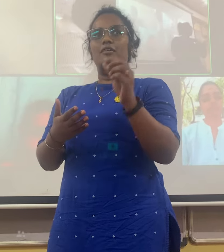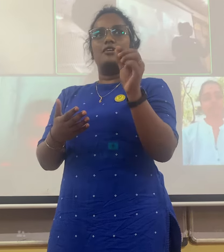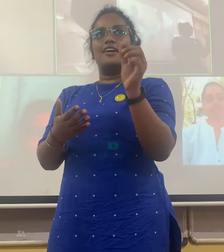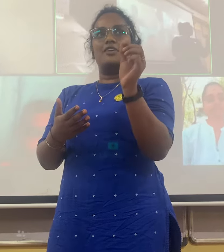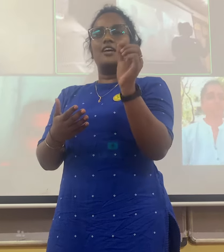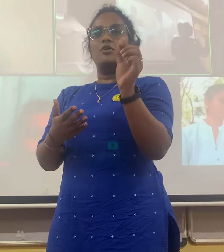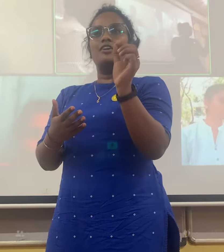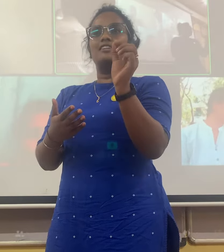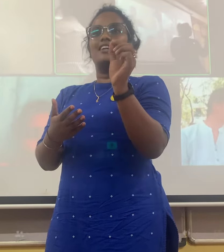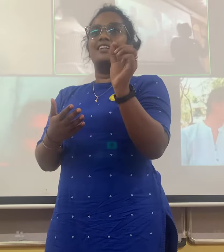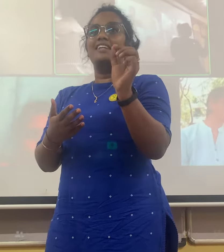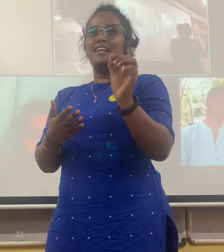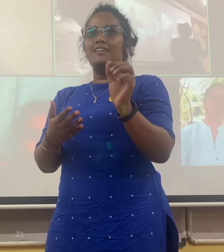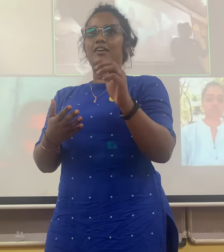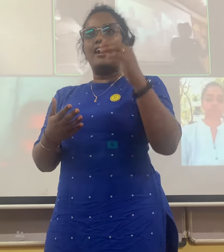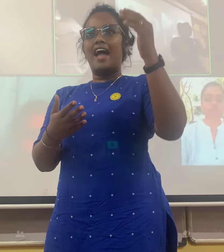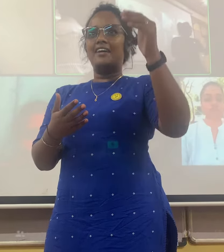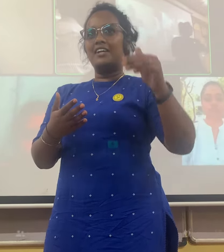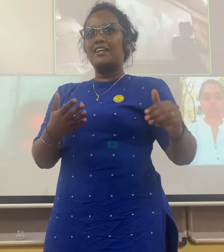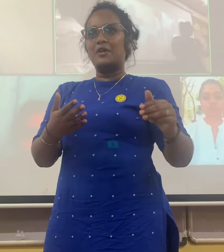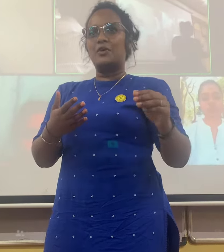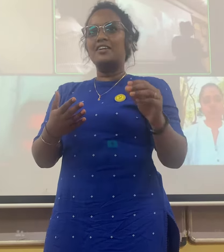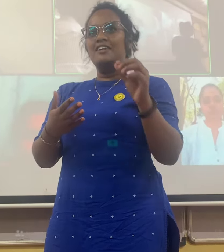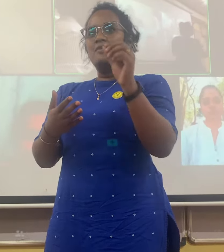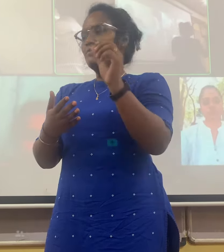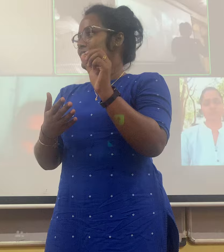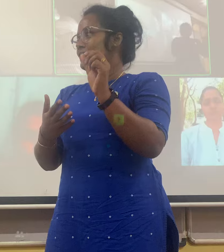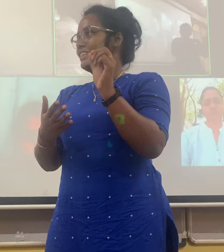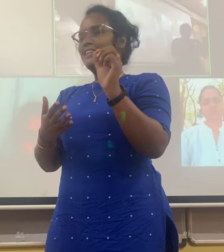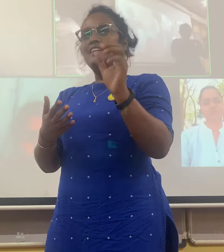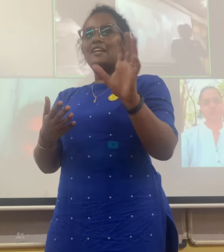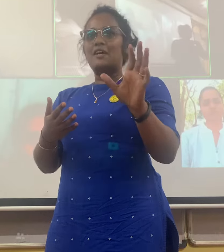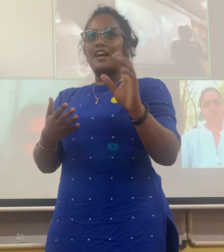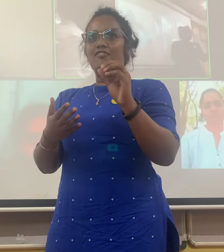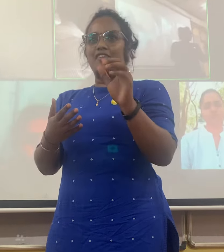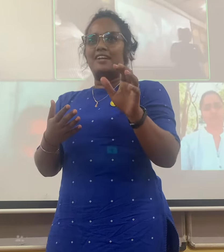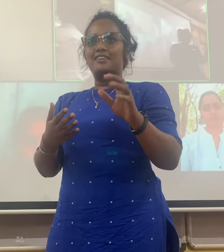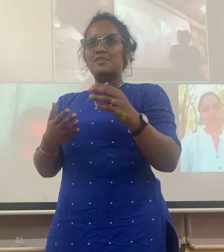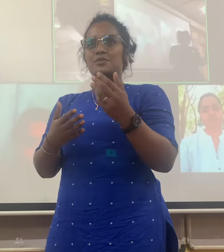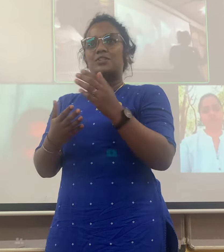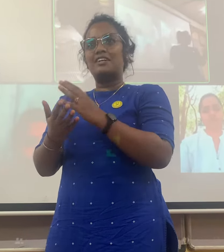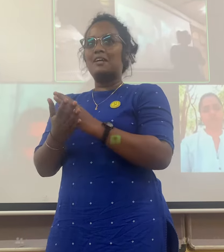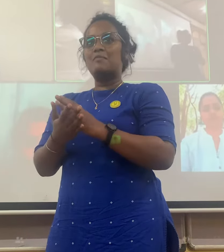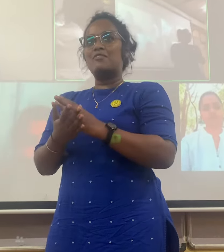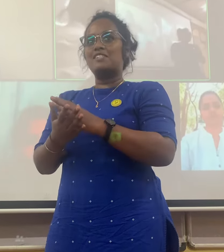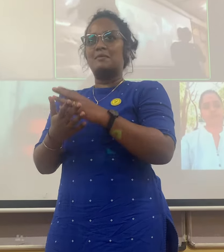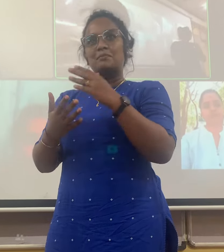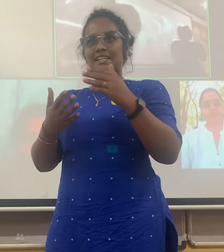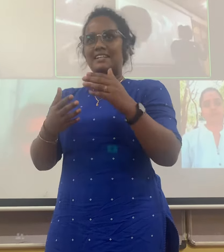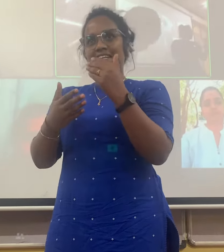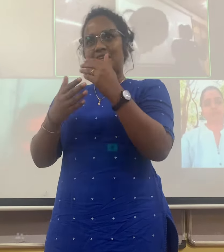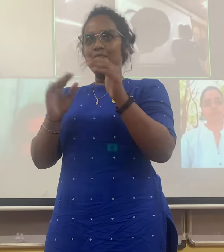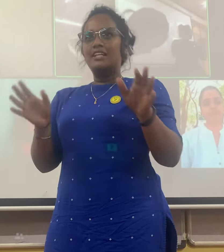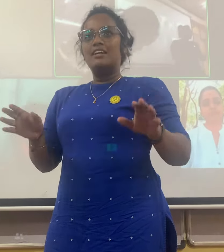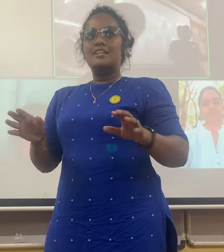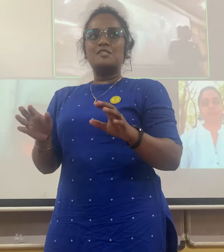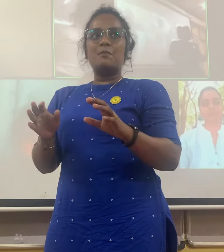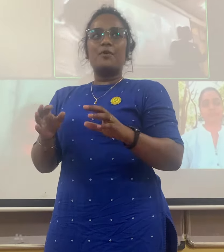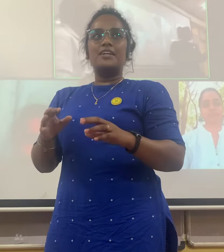I when I got 39 aggregate I got, but 39 I failed. So that time I was completely disappointed,